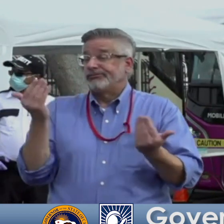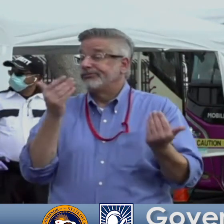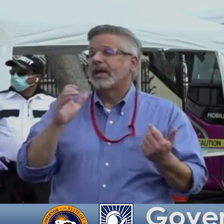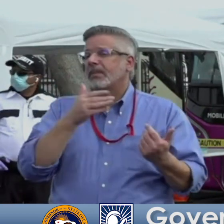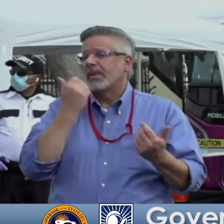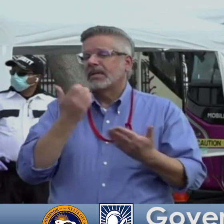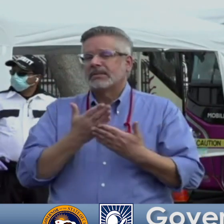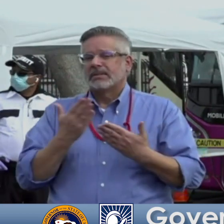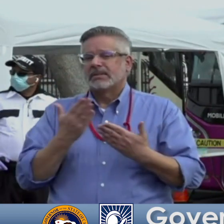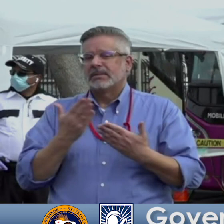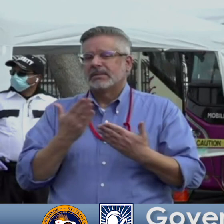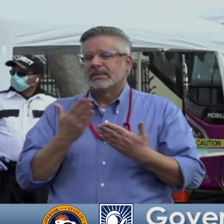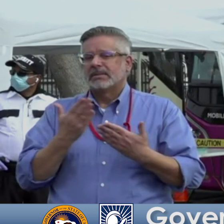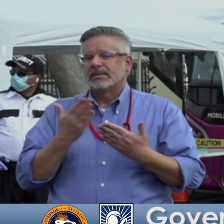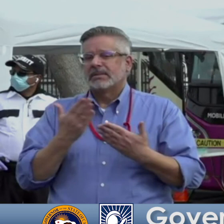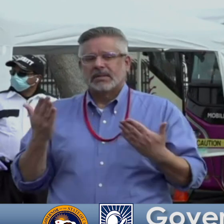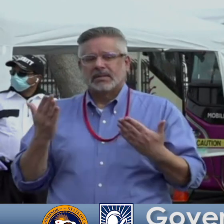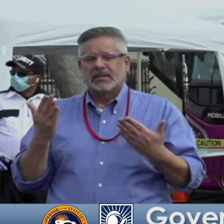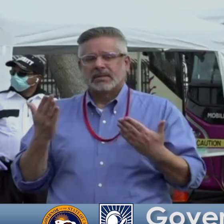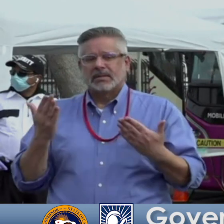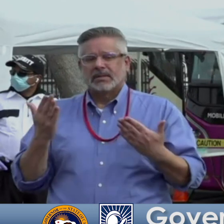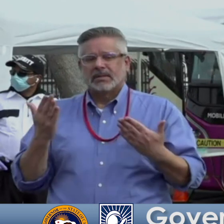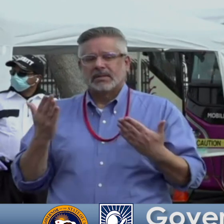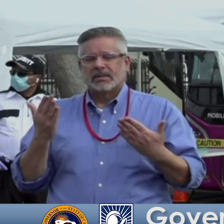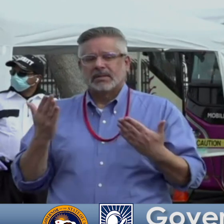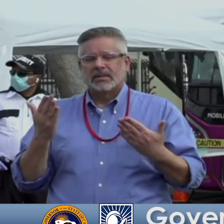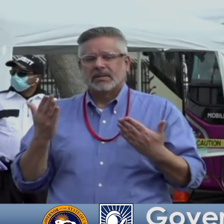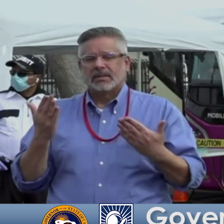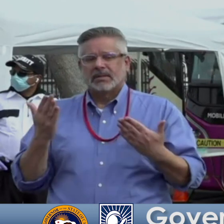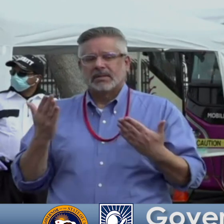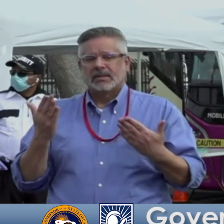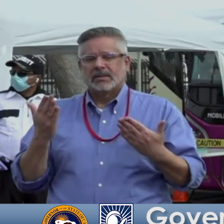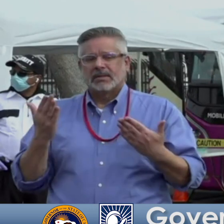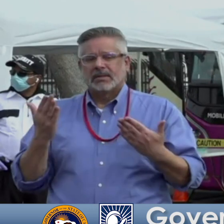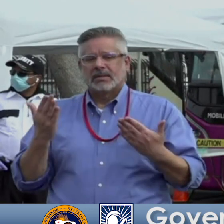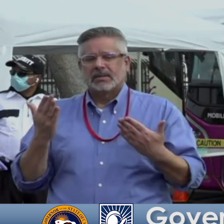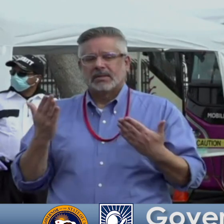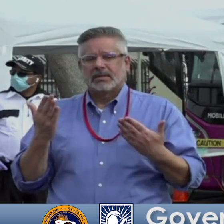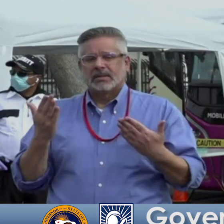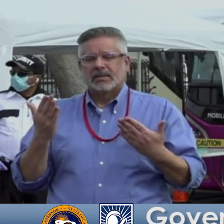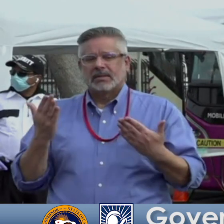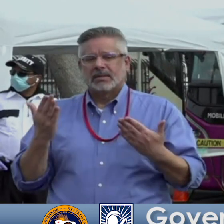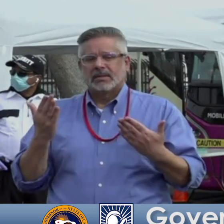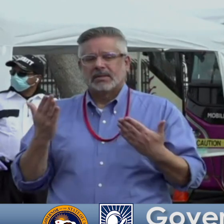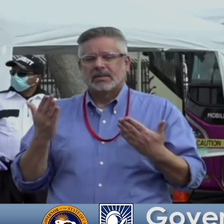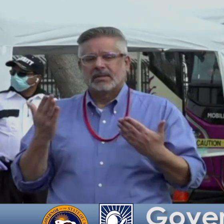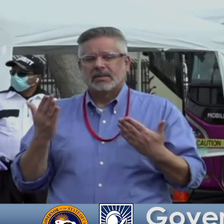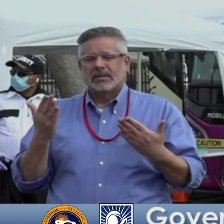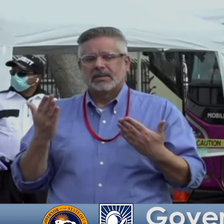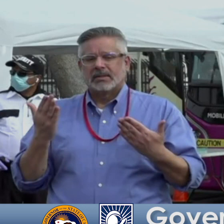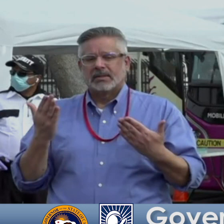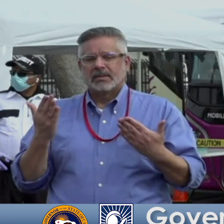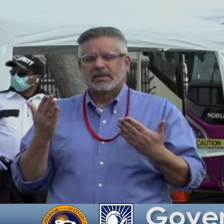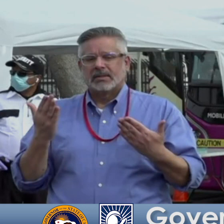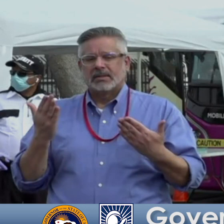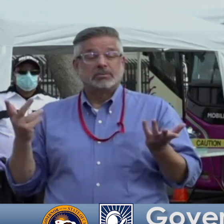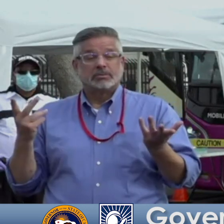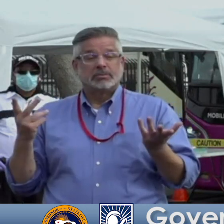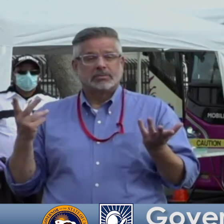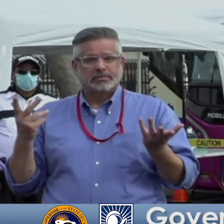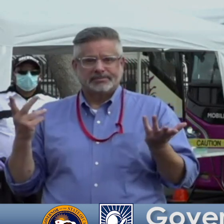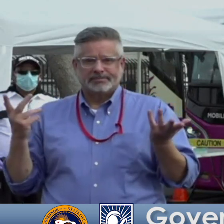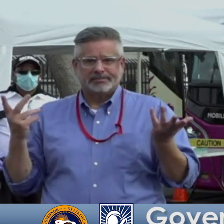he thought was for California, and that was Larry Elder's candidacy for governor. He's also